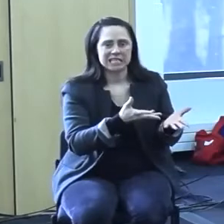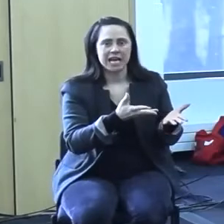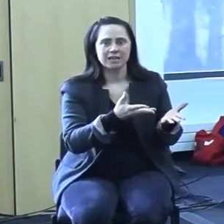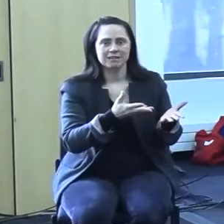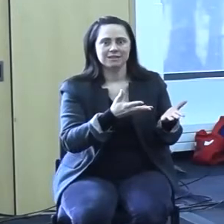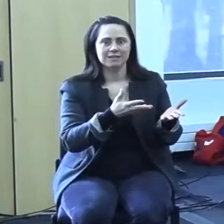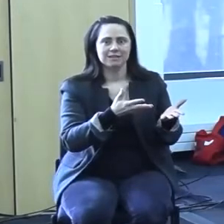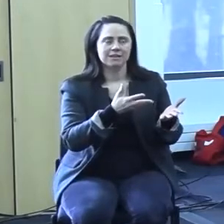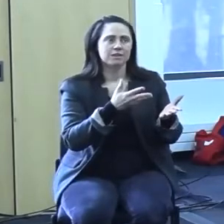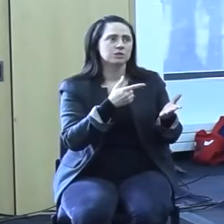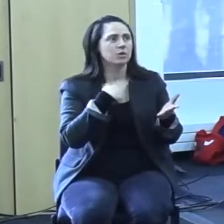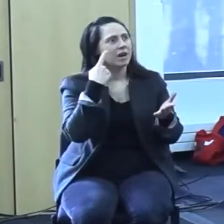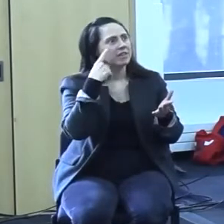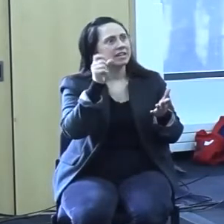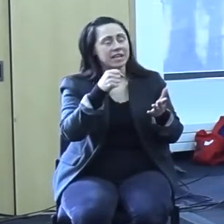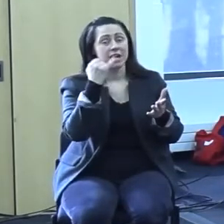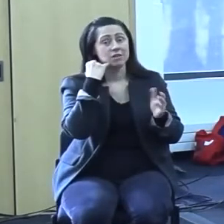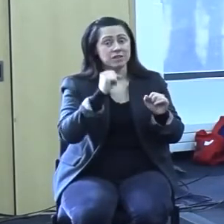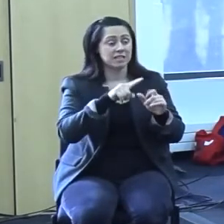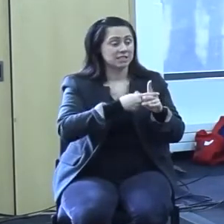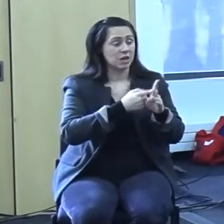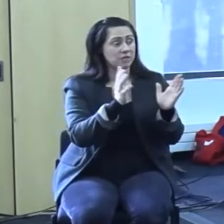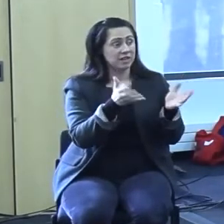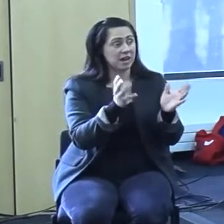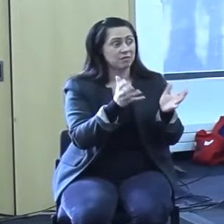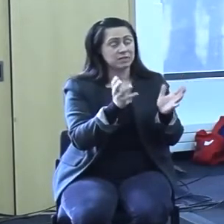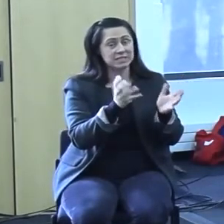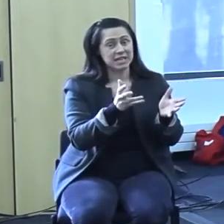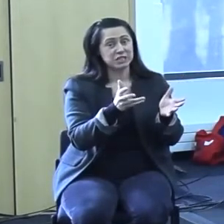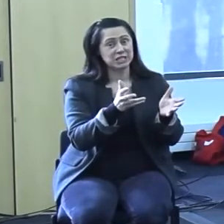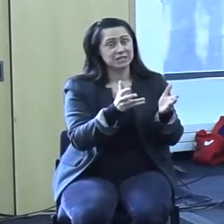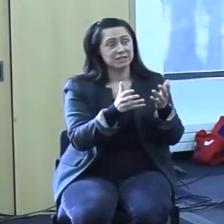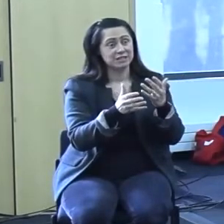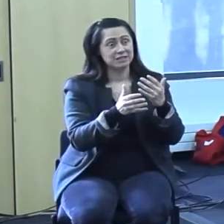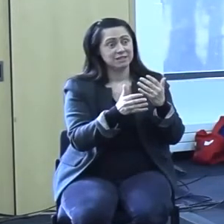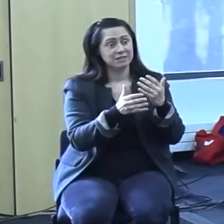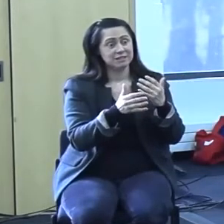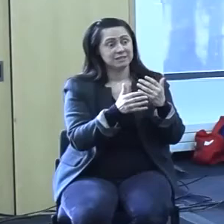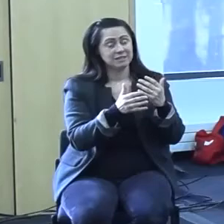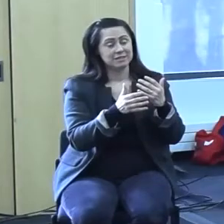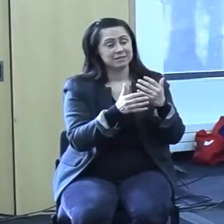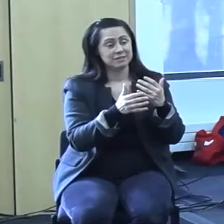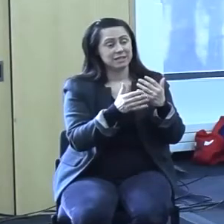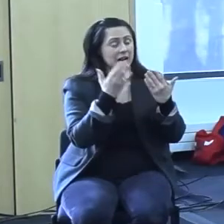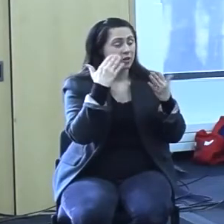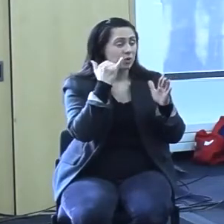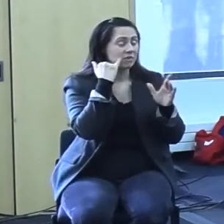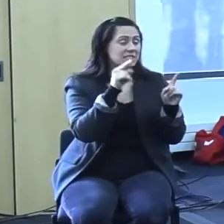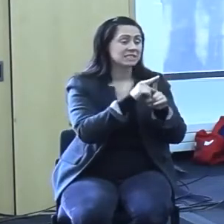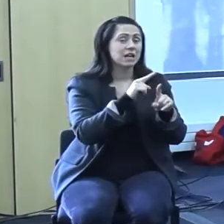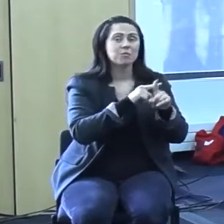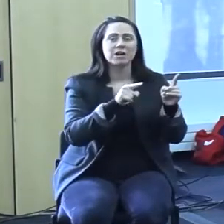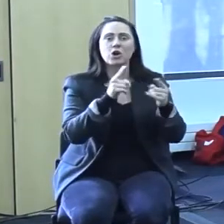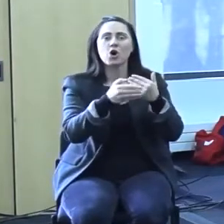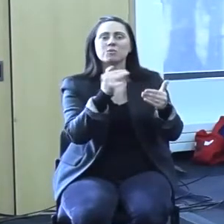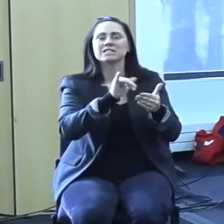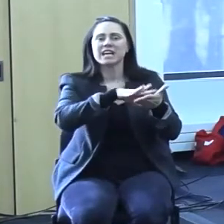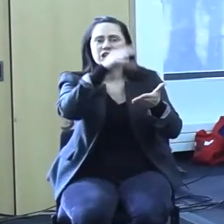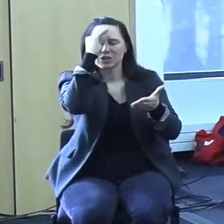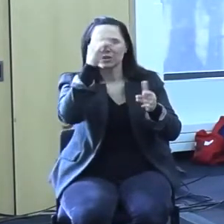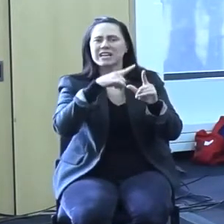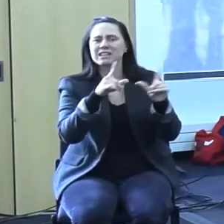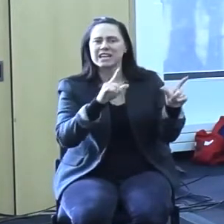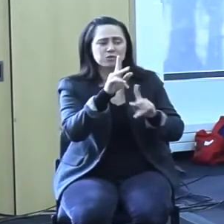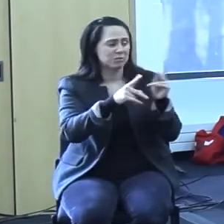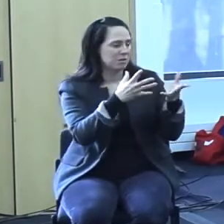So I think that, yeah, if you can start the conversation, almost like, I don't know if like it's the same, but like almost like learning a language, like people want